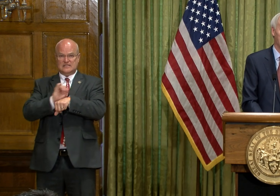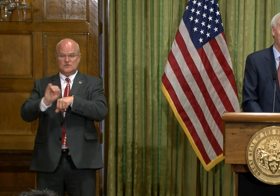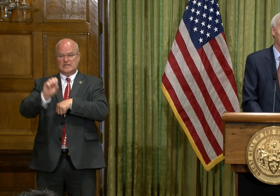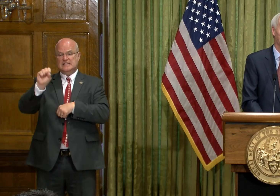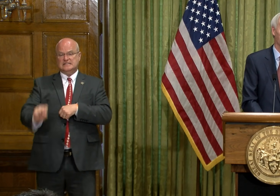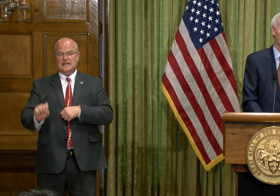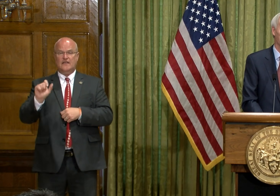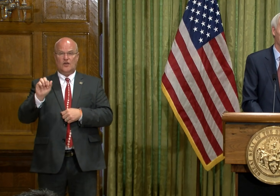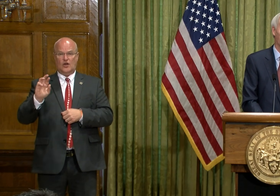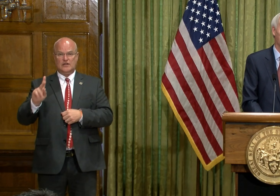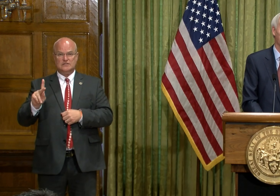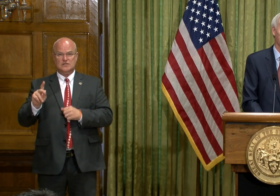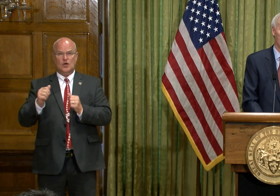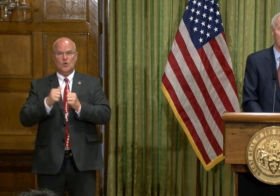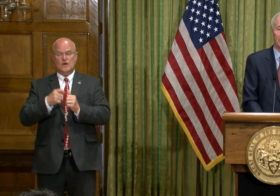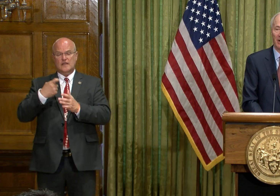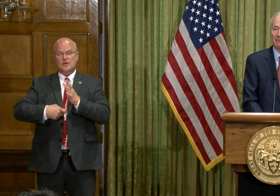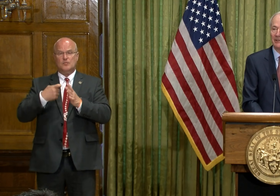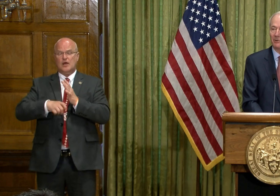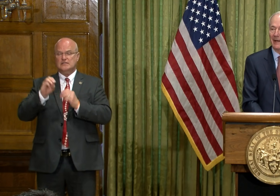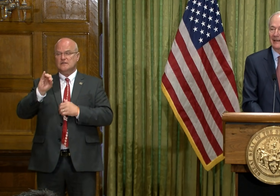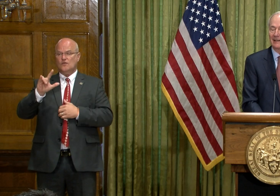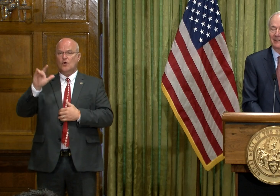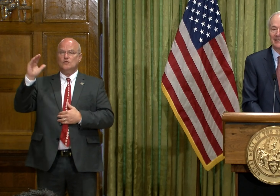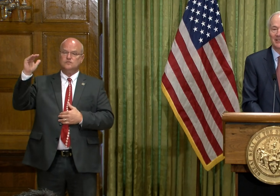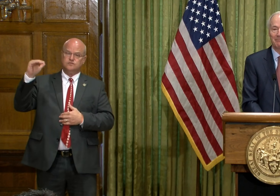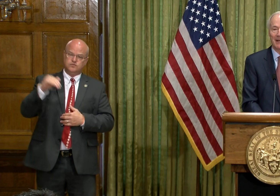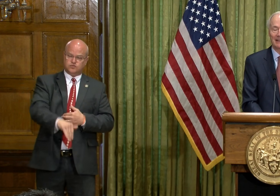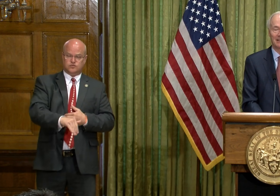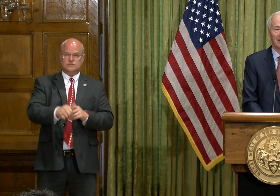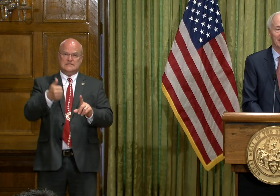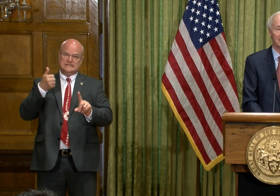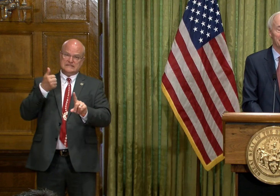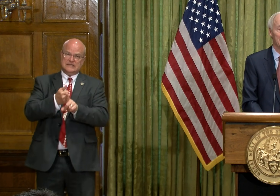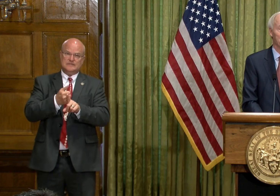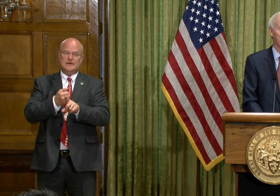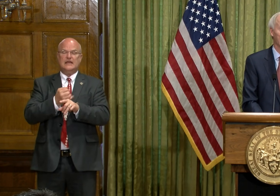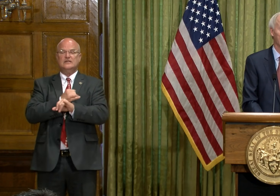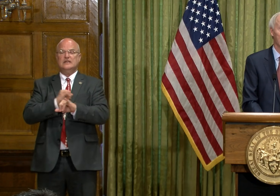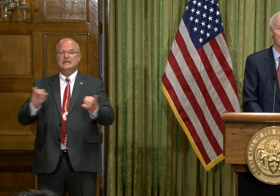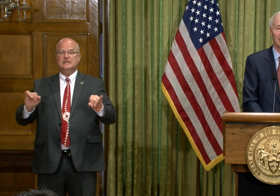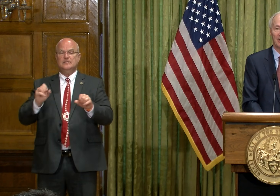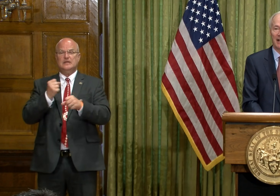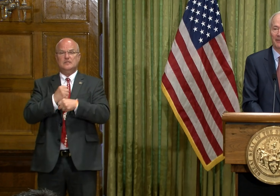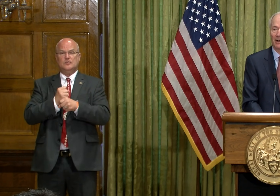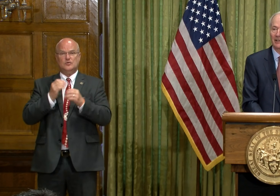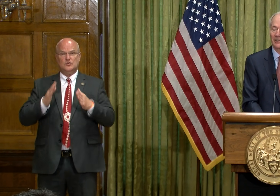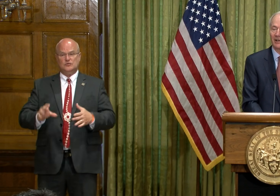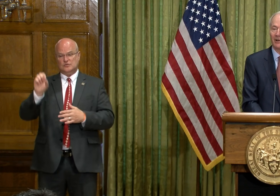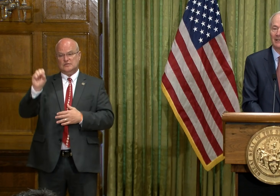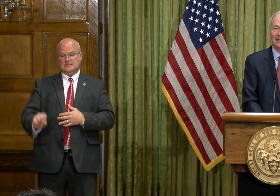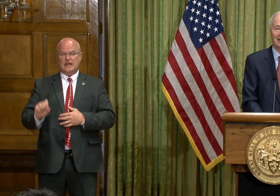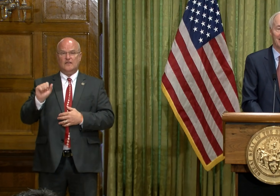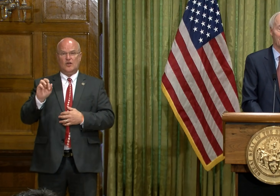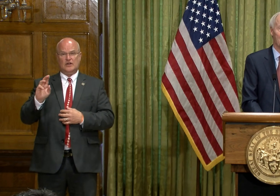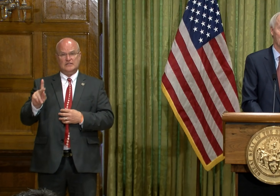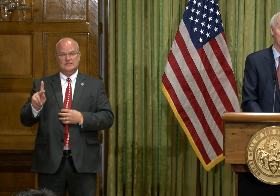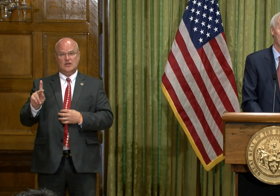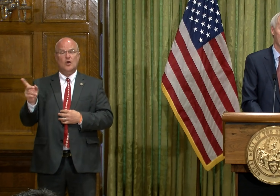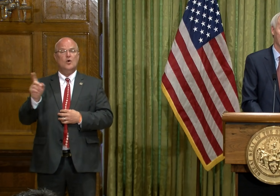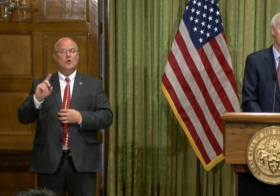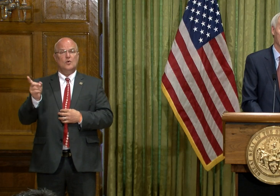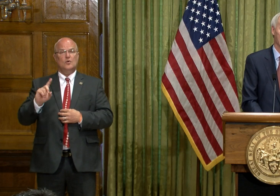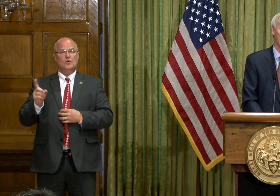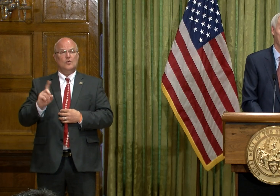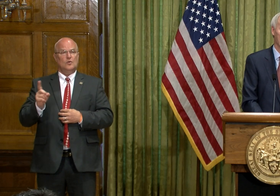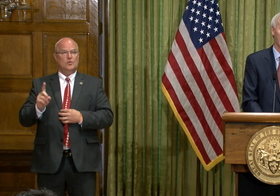Arkansas. With the price of oil dropping dramatically, it's impacted our independent producers in South Arkansas, where